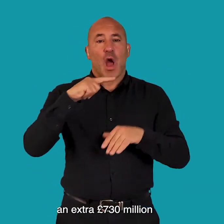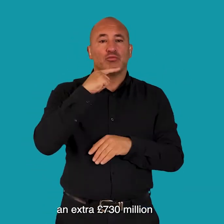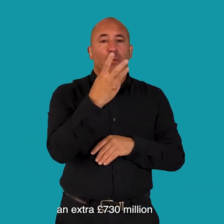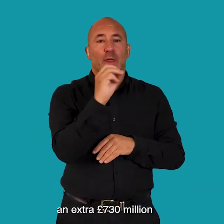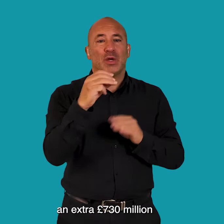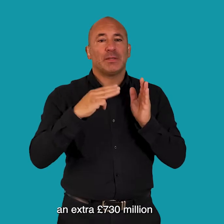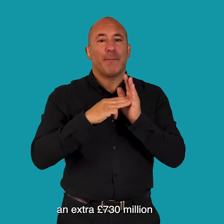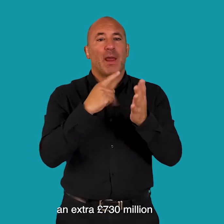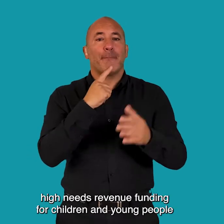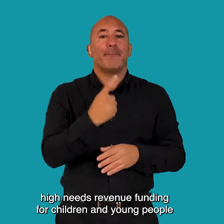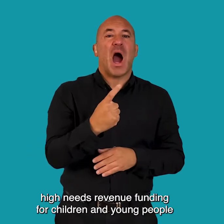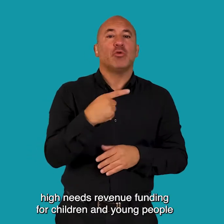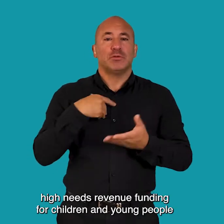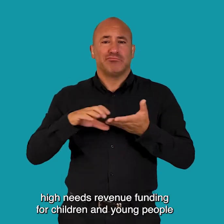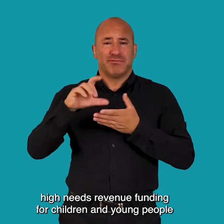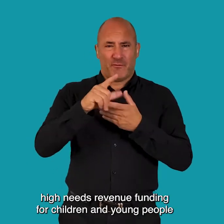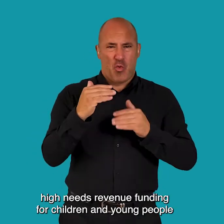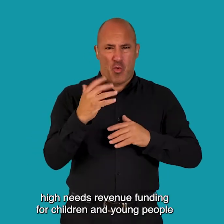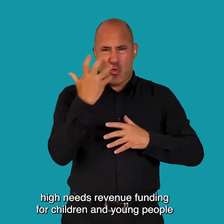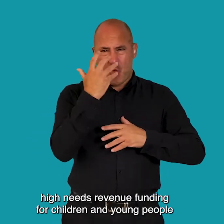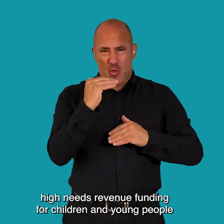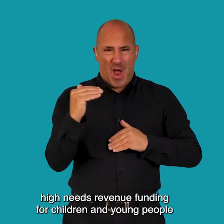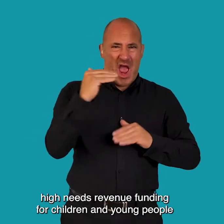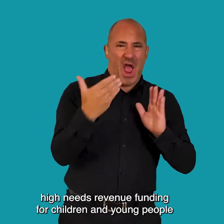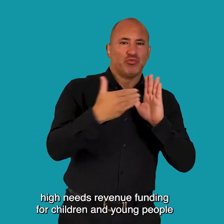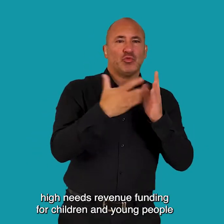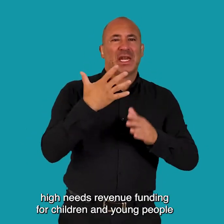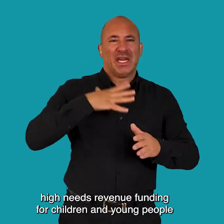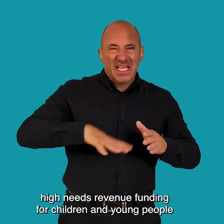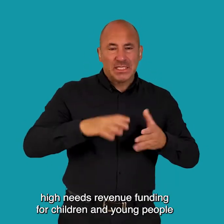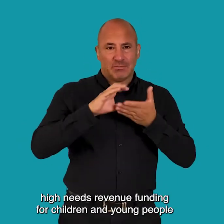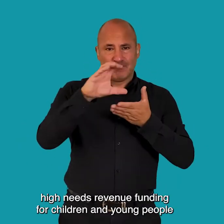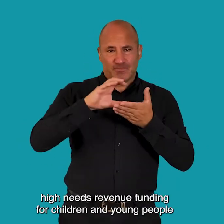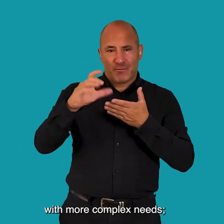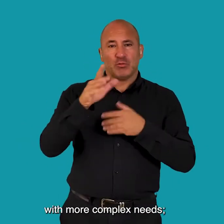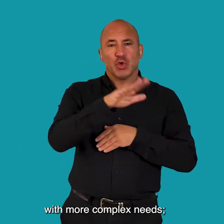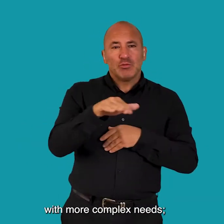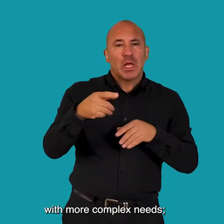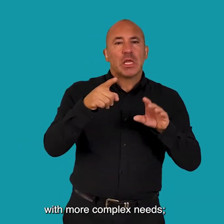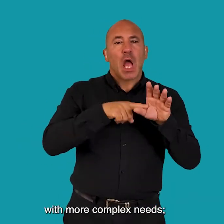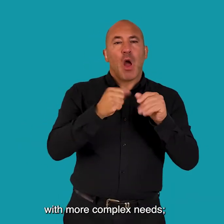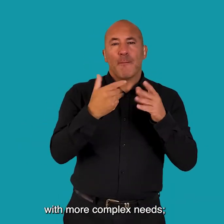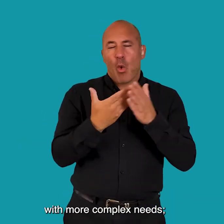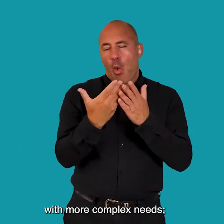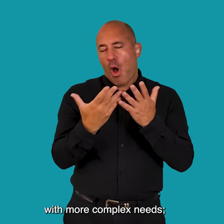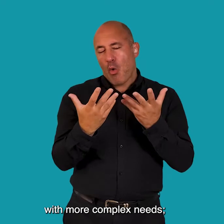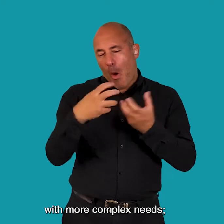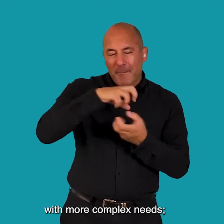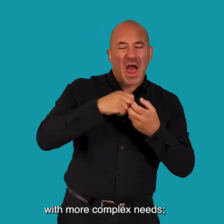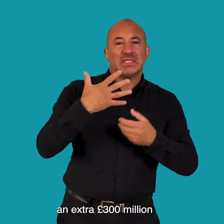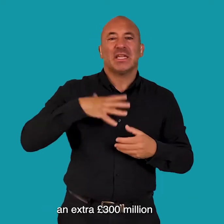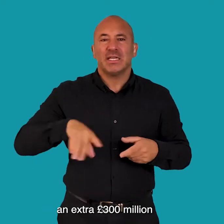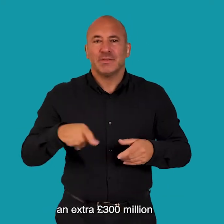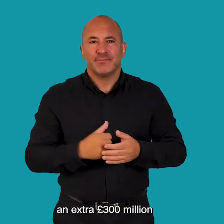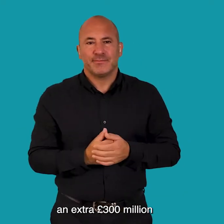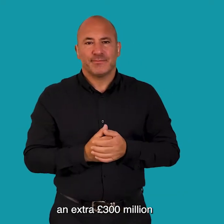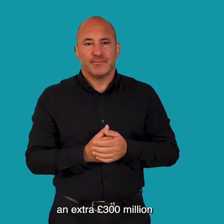million high needs revenue funding for children and young people with more complex needs, an extra £300